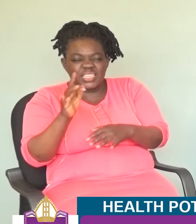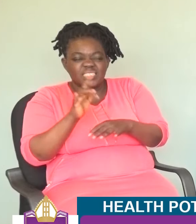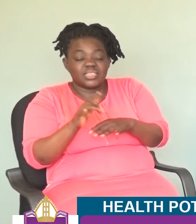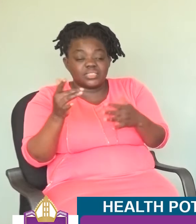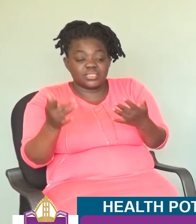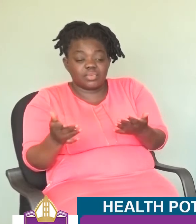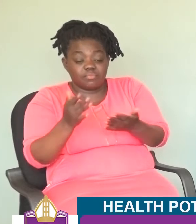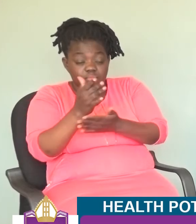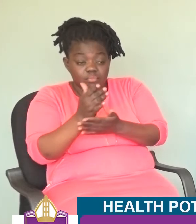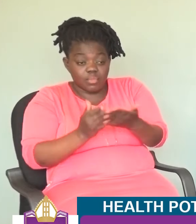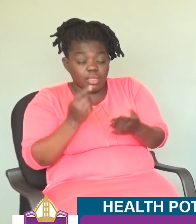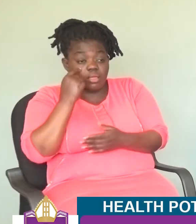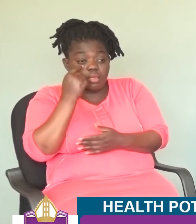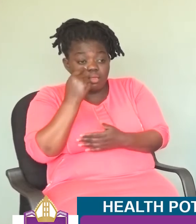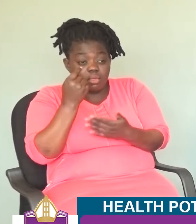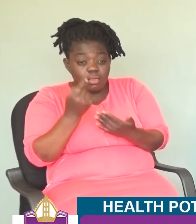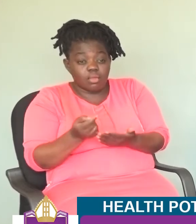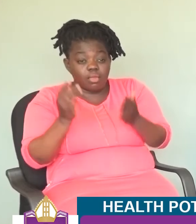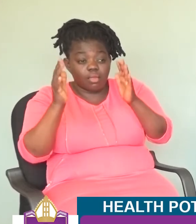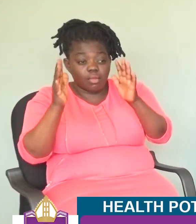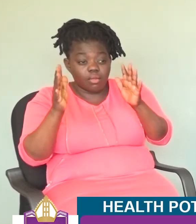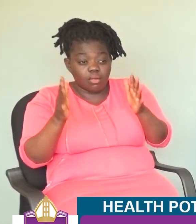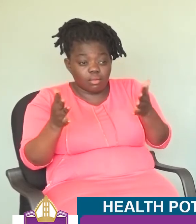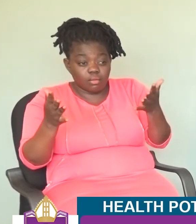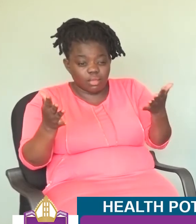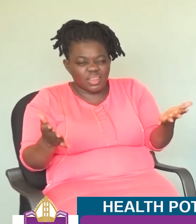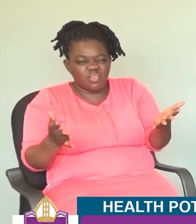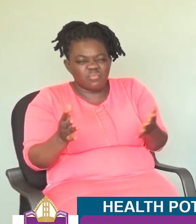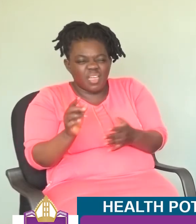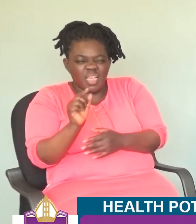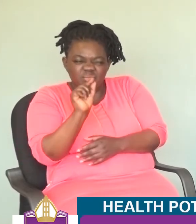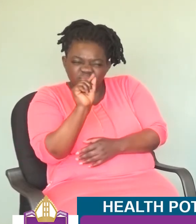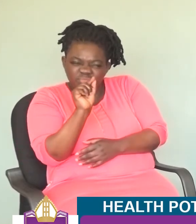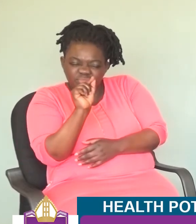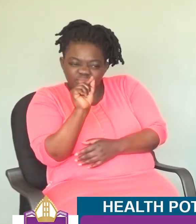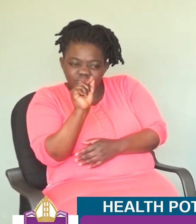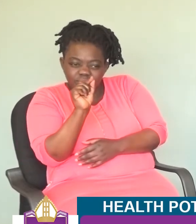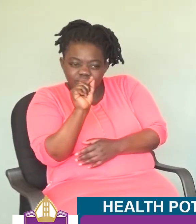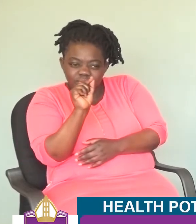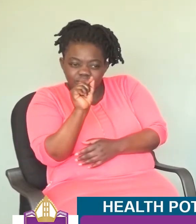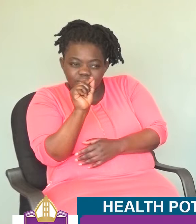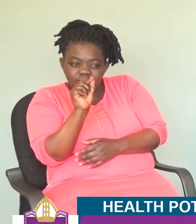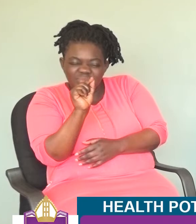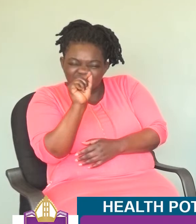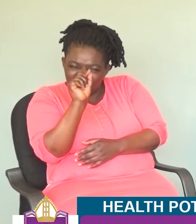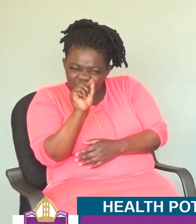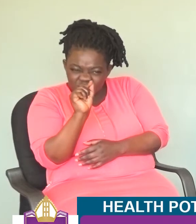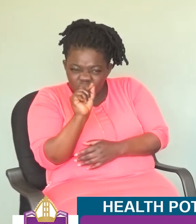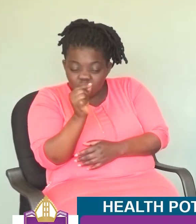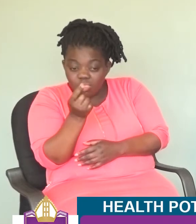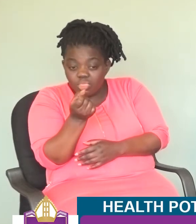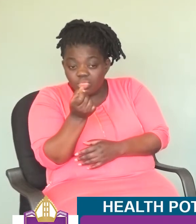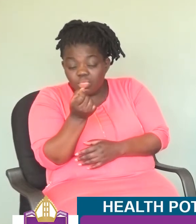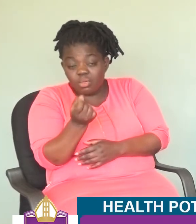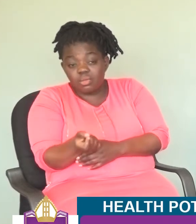person. It is as big as the head of a pin. Yes, very, very, very, very small. And that